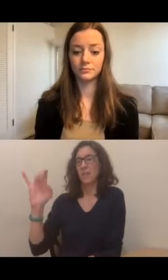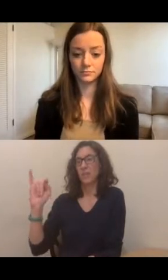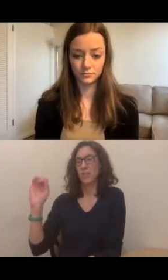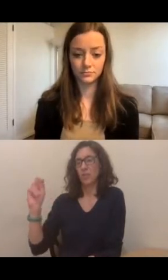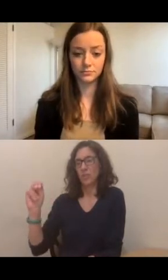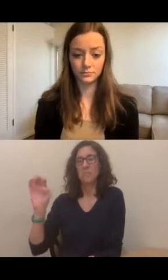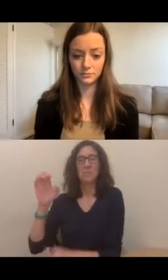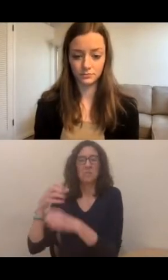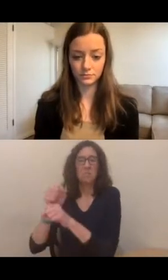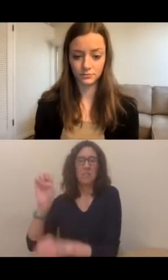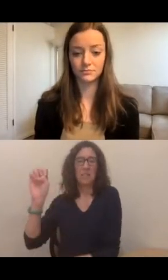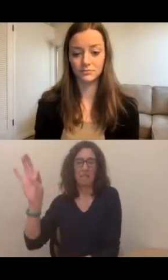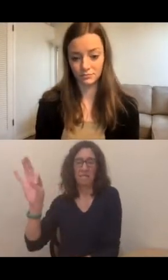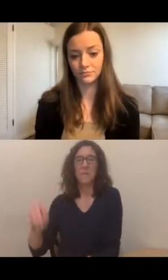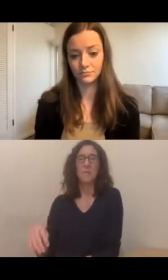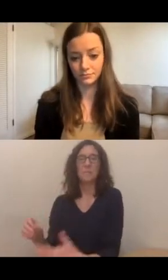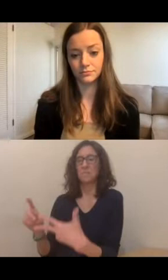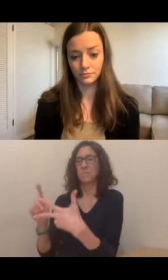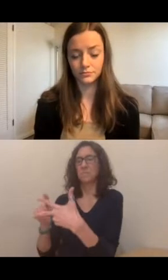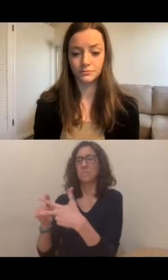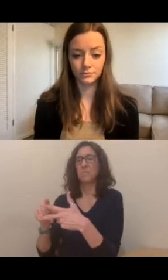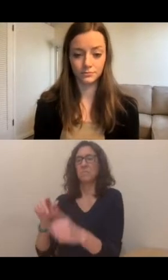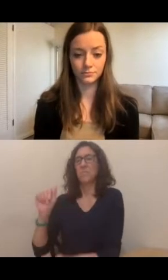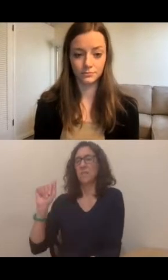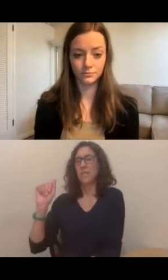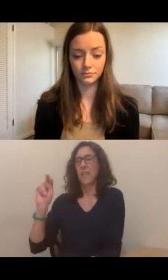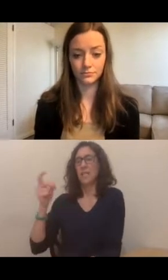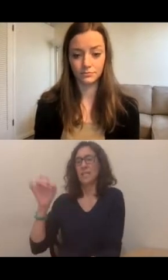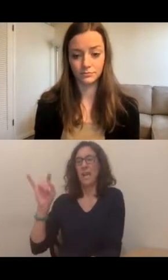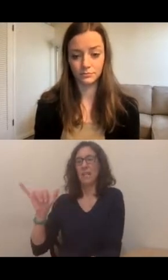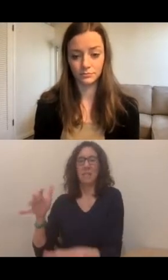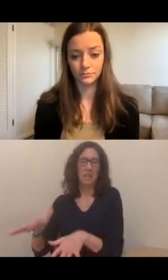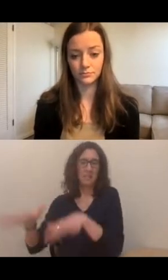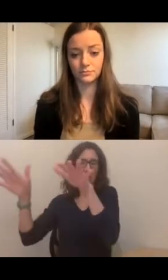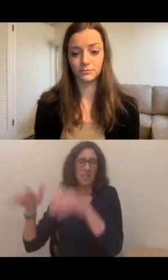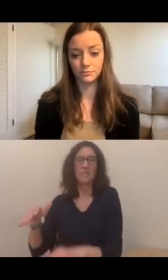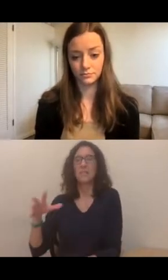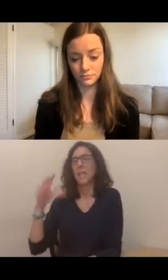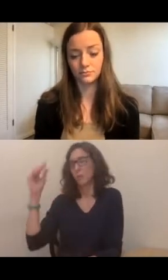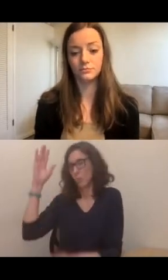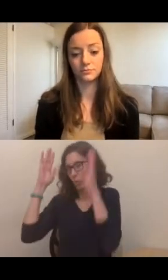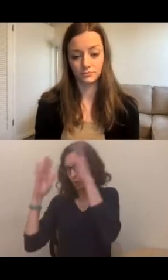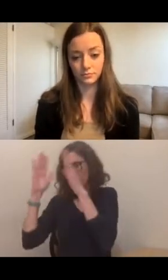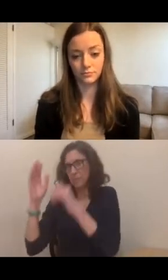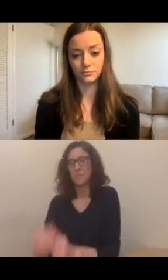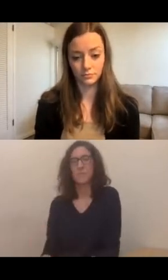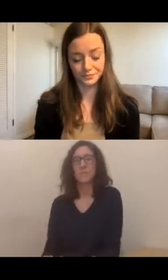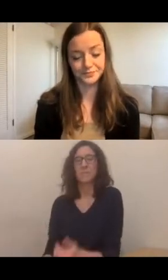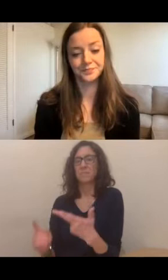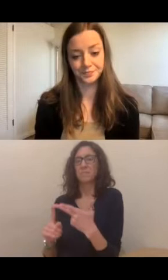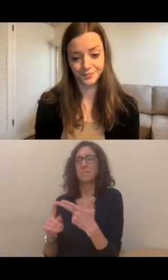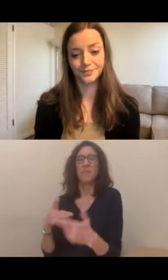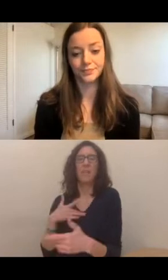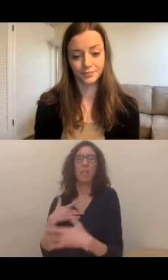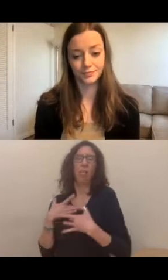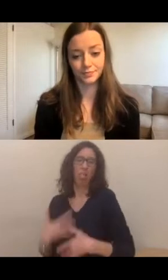not motivated may be due to having poor executive functioning skills, anxiety and worry, depressed mood,